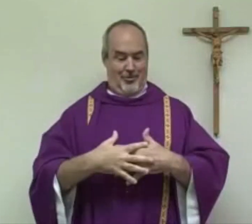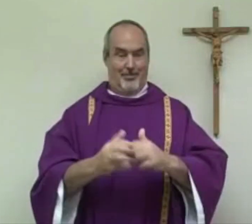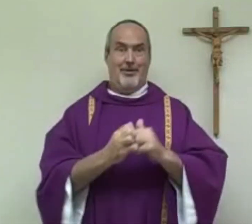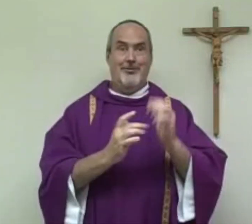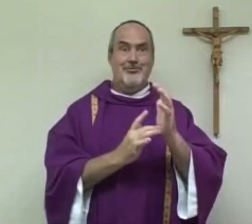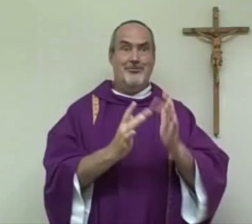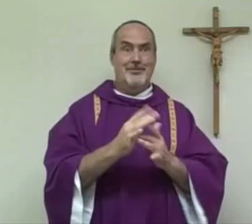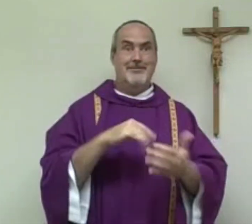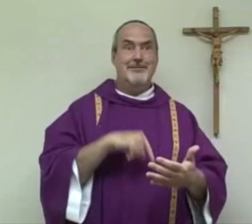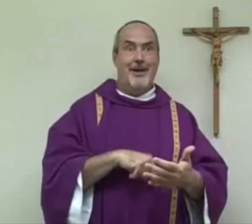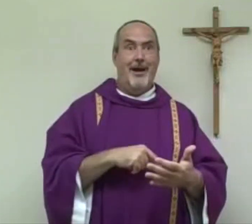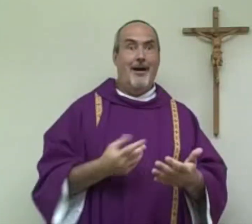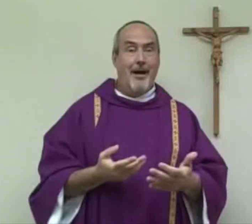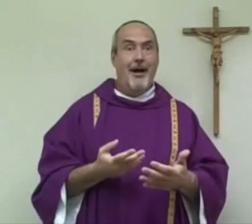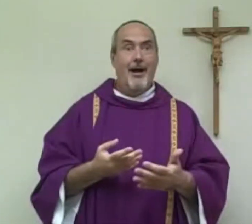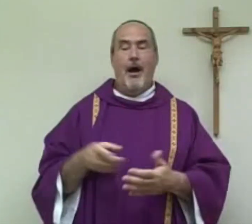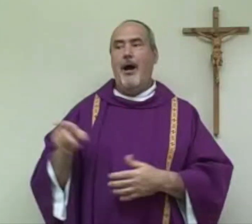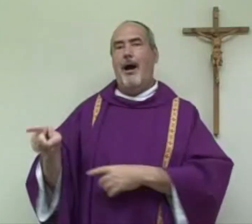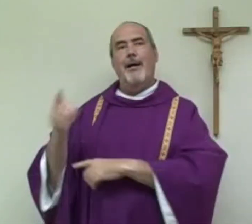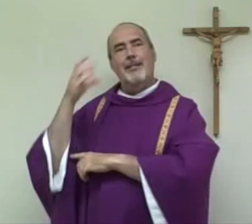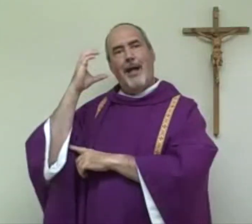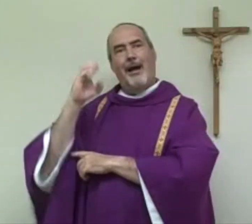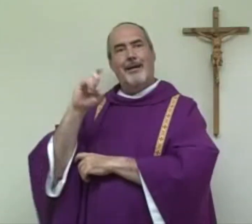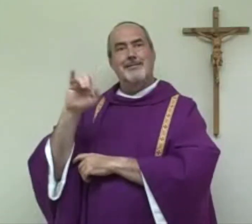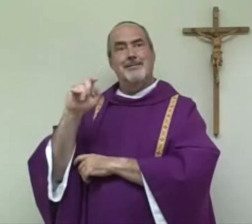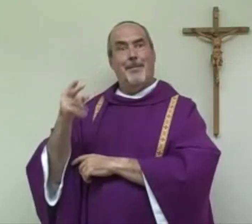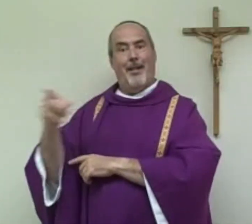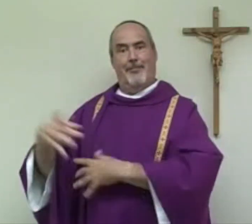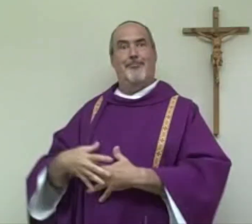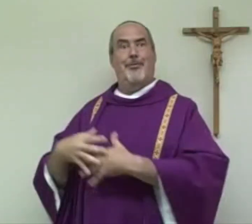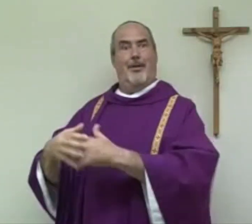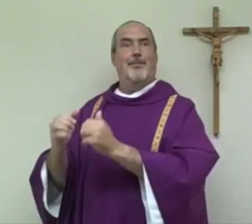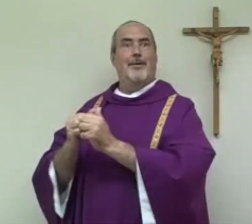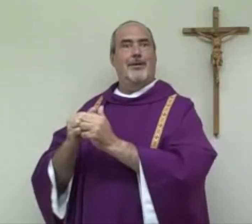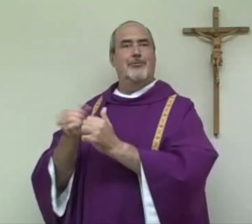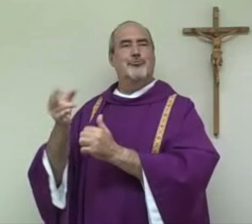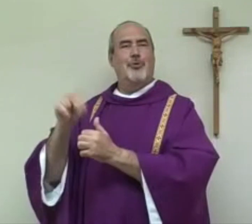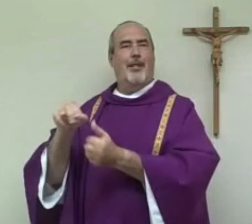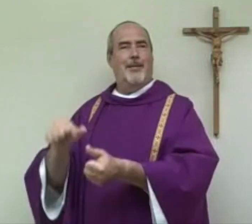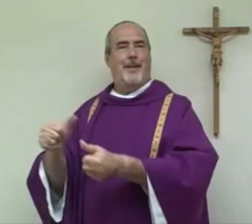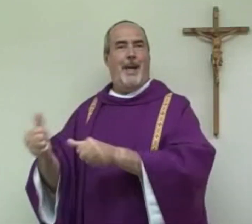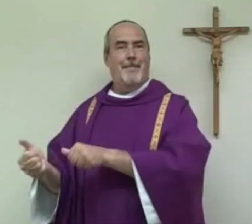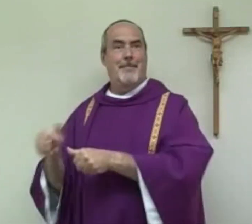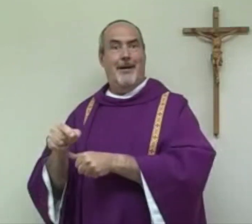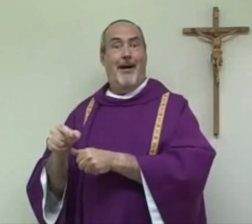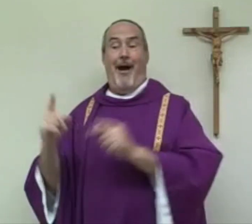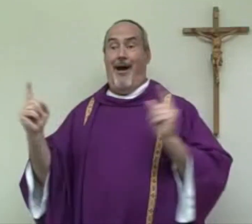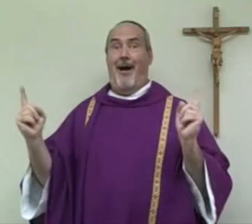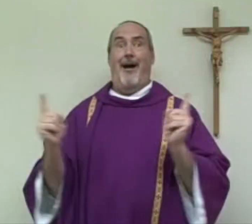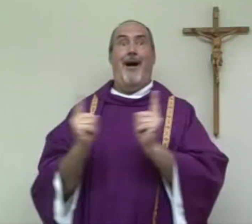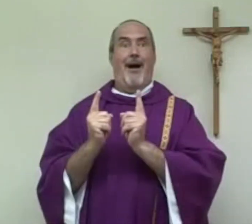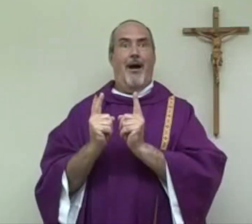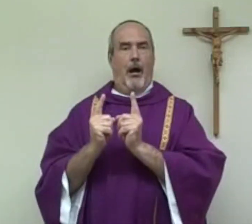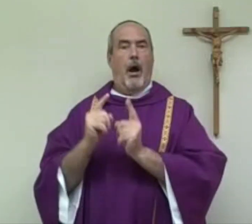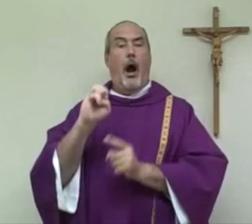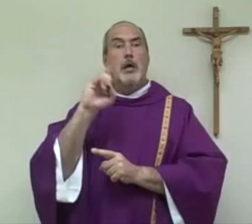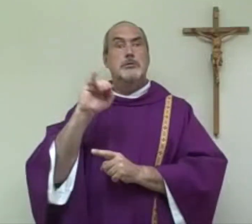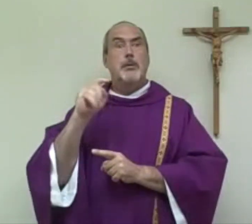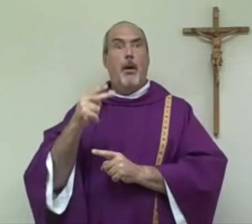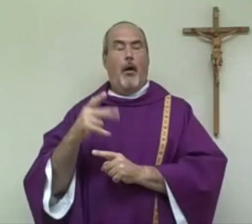So Mary is pregnant with Jesus, and her cousin Elizabeth at the same time is pregnant with John the Baptist. And when